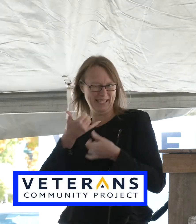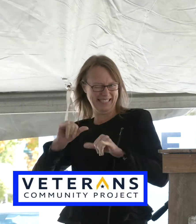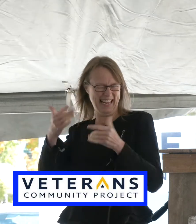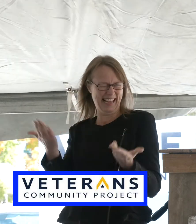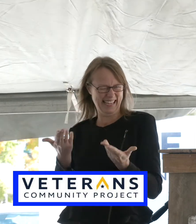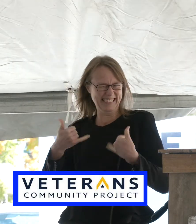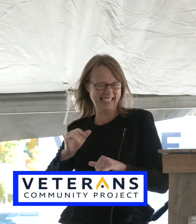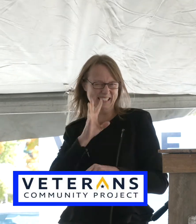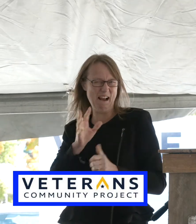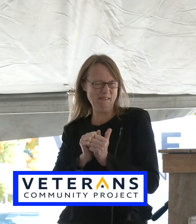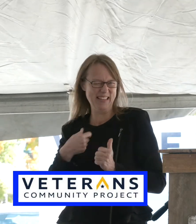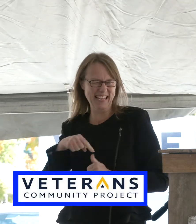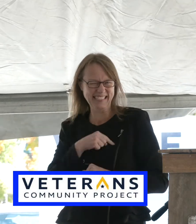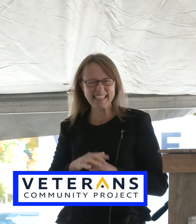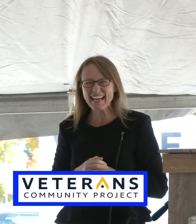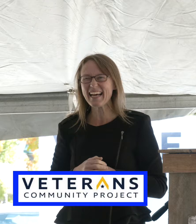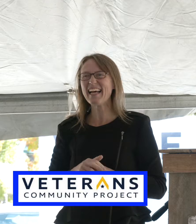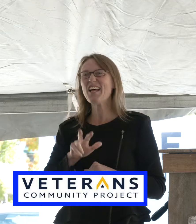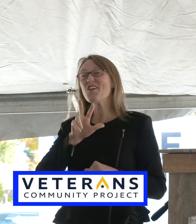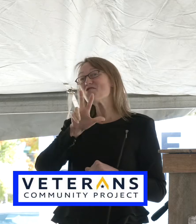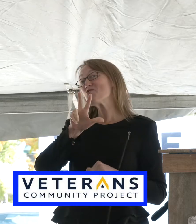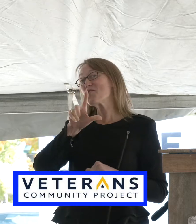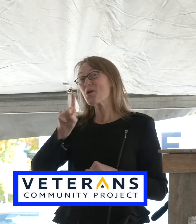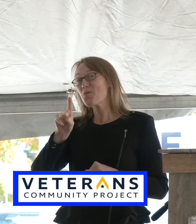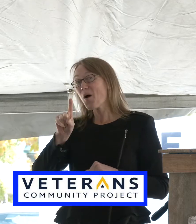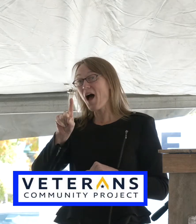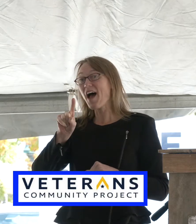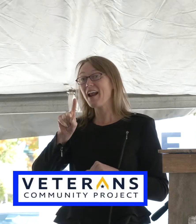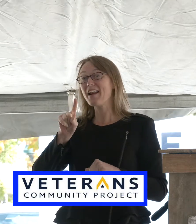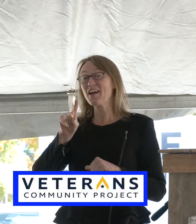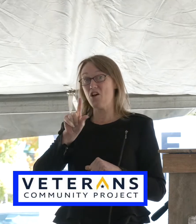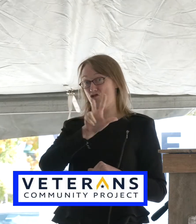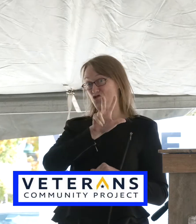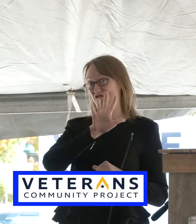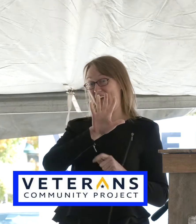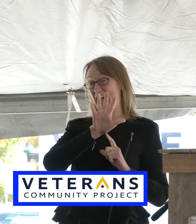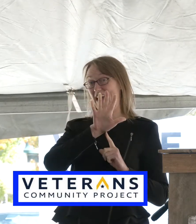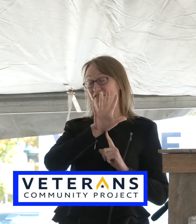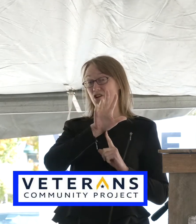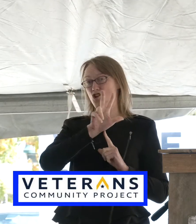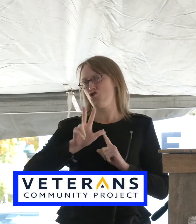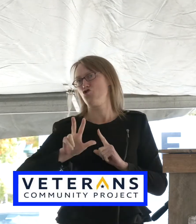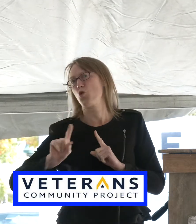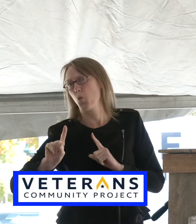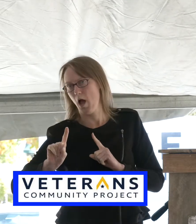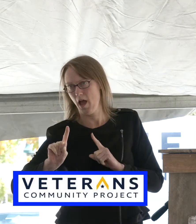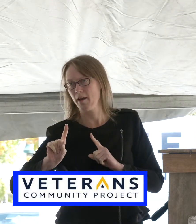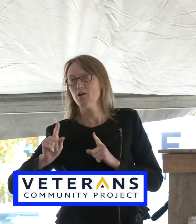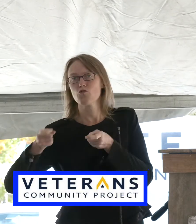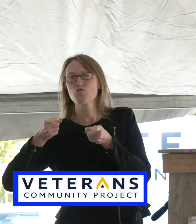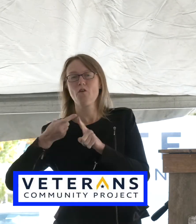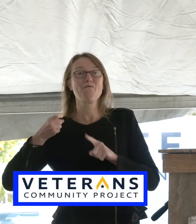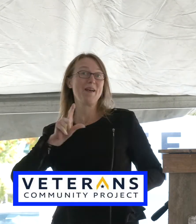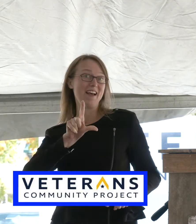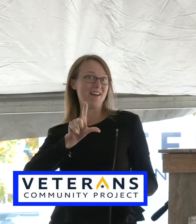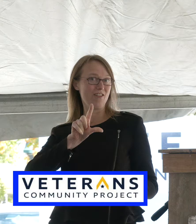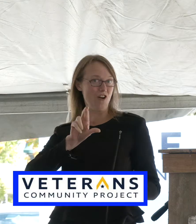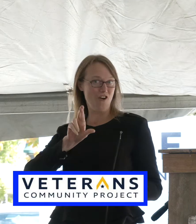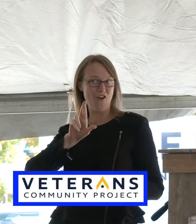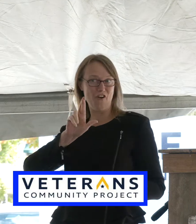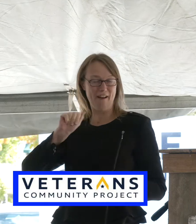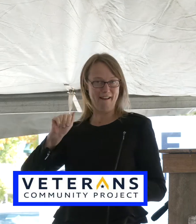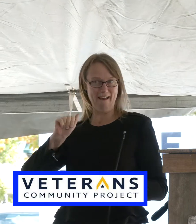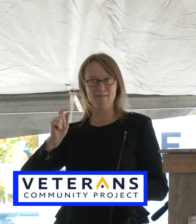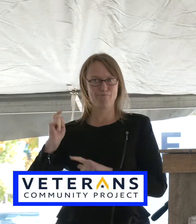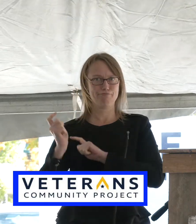Ultimately, 31 of the 35 parcels acquired for this project were controlled by the LRA, so their cooperation was invaluable. And